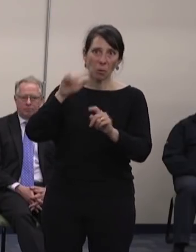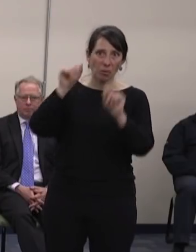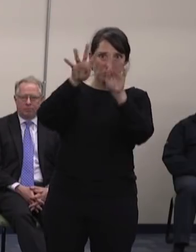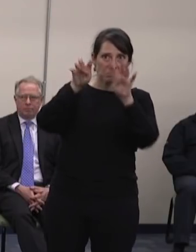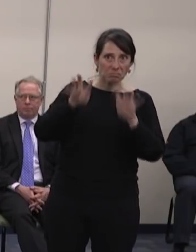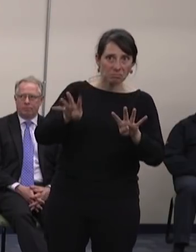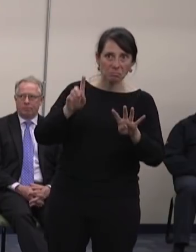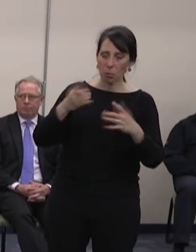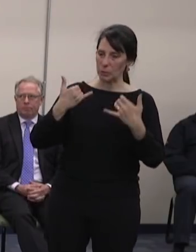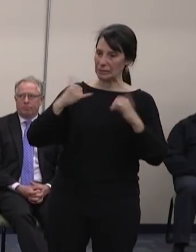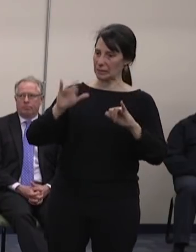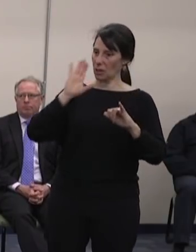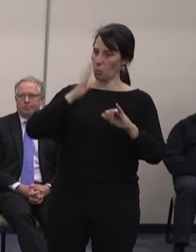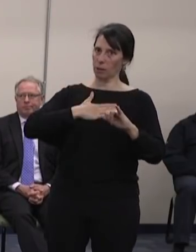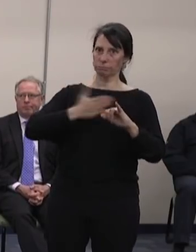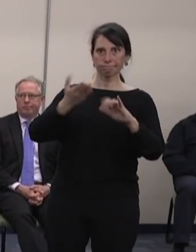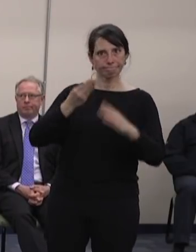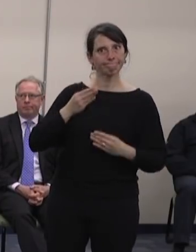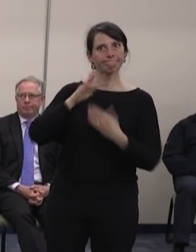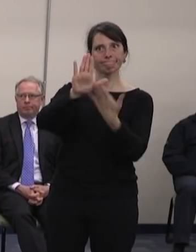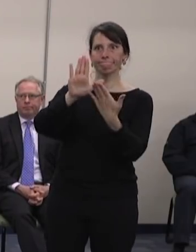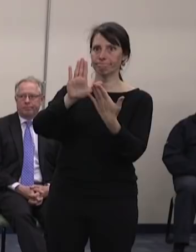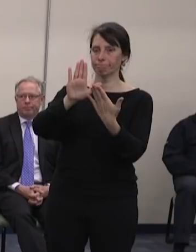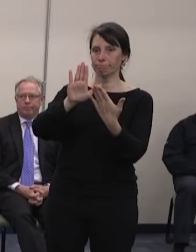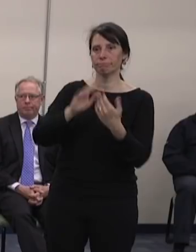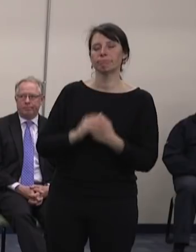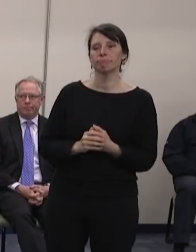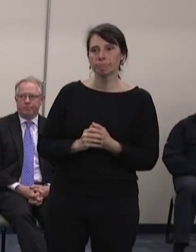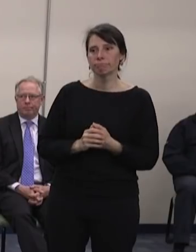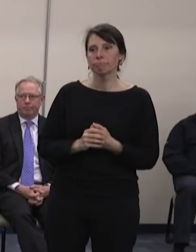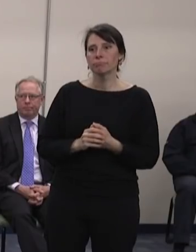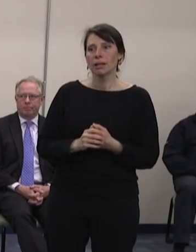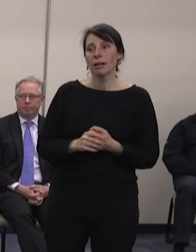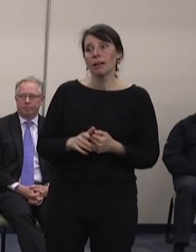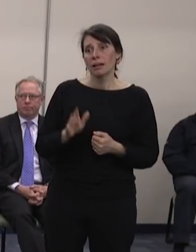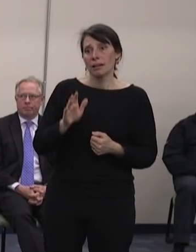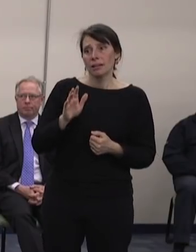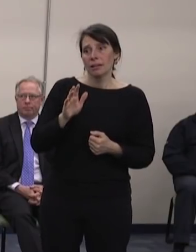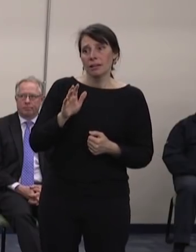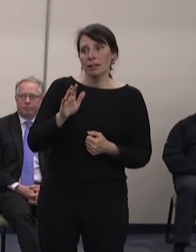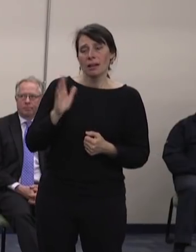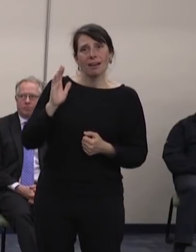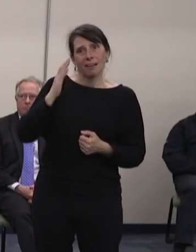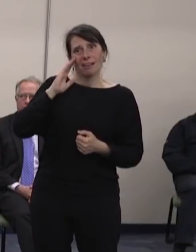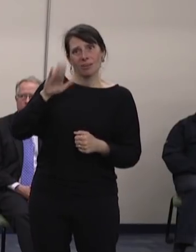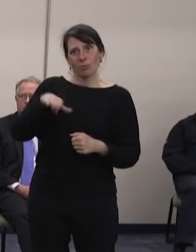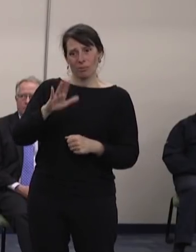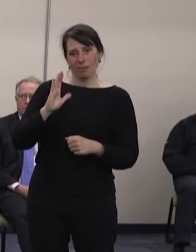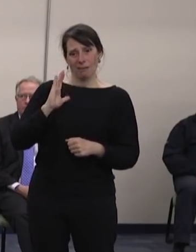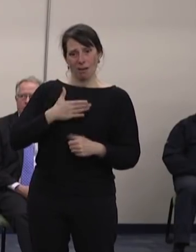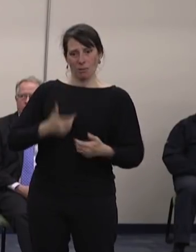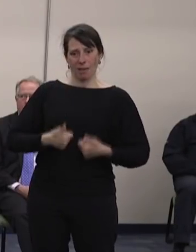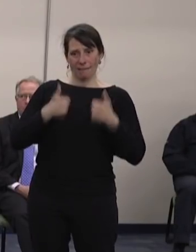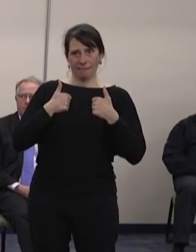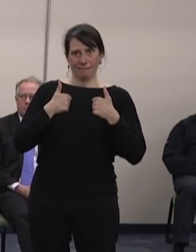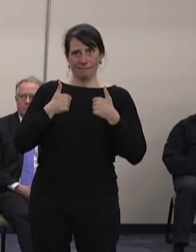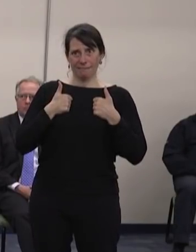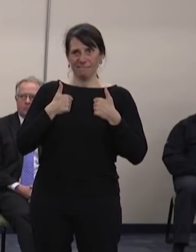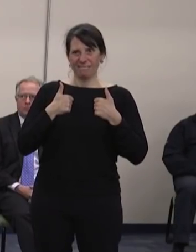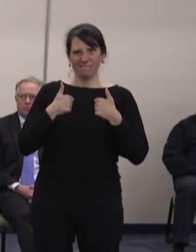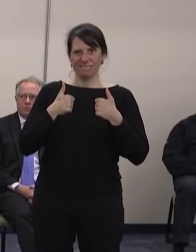service. That brings me to you. Our normal way of life has changed. That is not lost